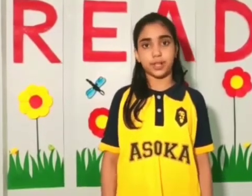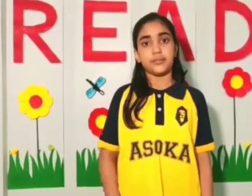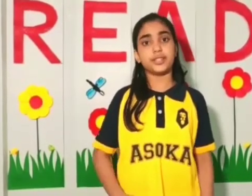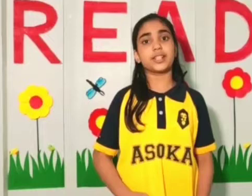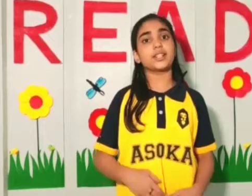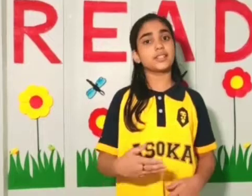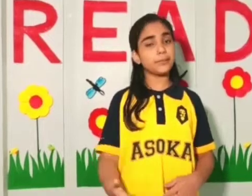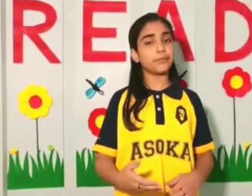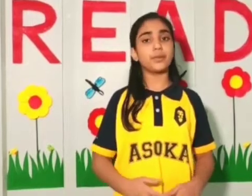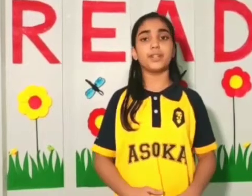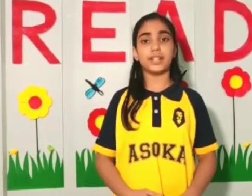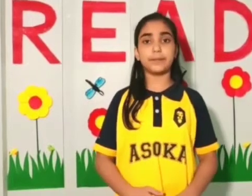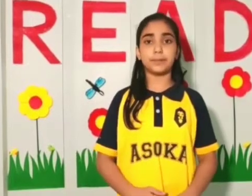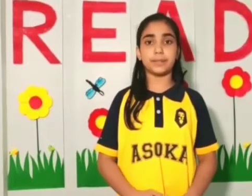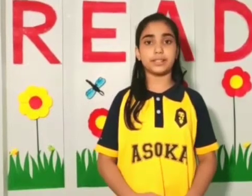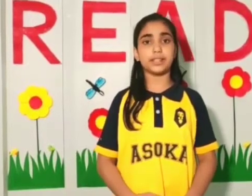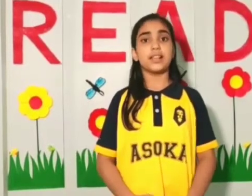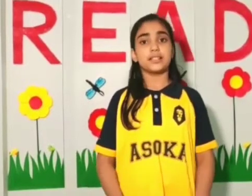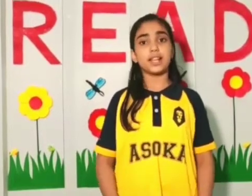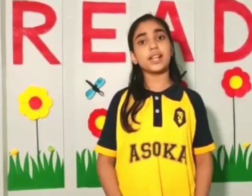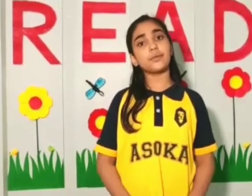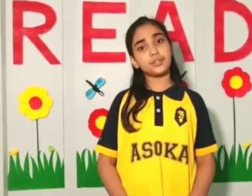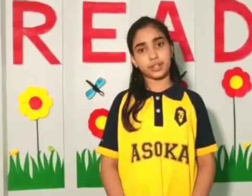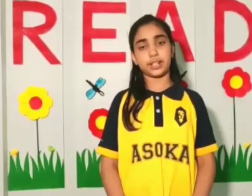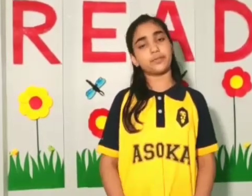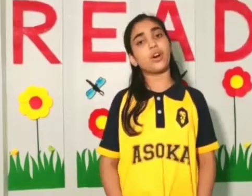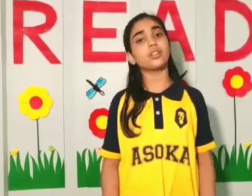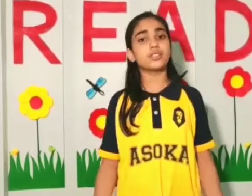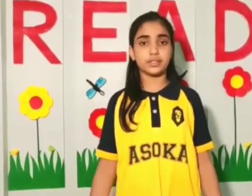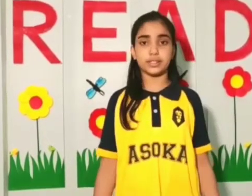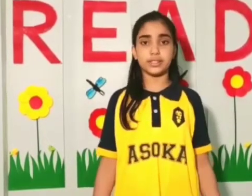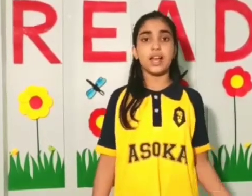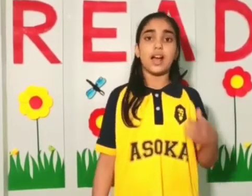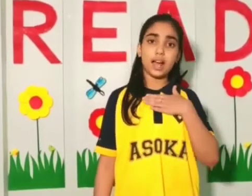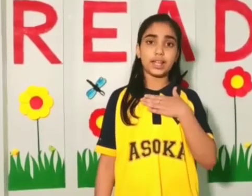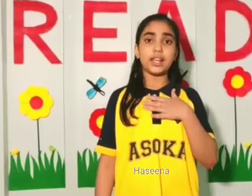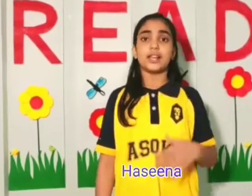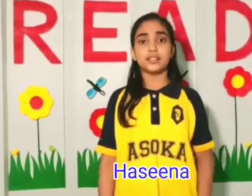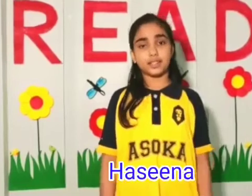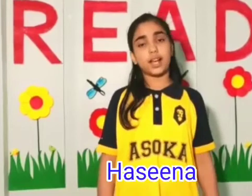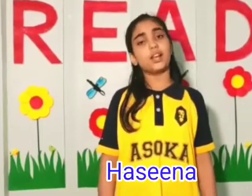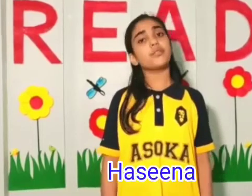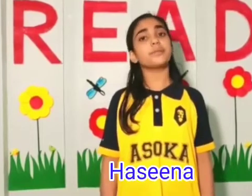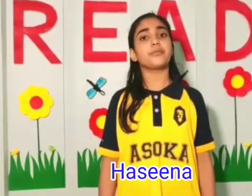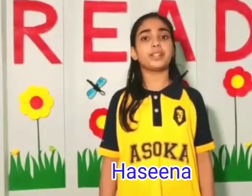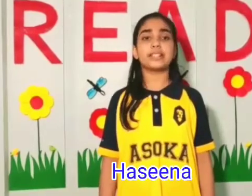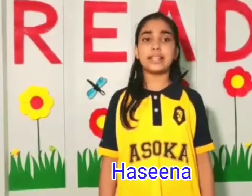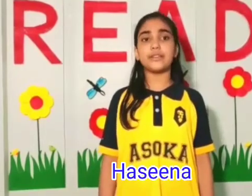we're taking a step forward in implementing sign language training for all students. I, Hasina, along with my friends Dave